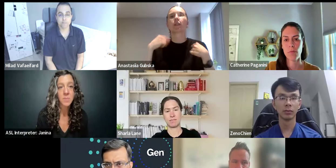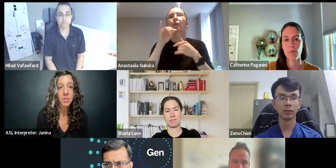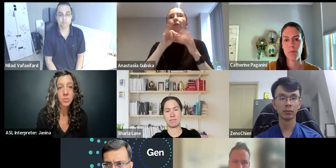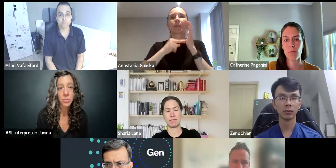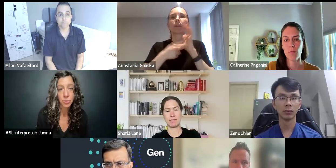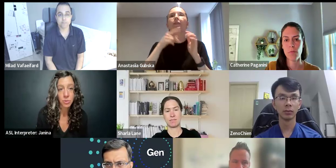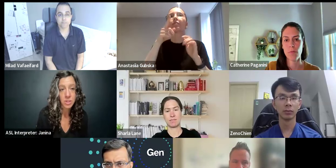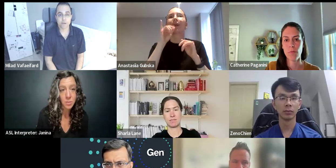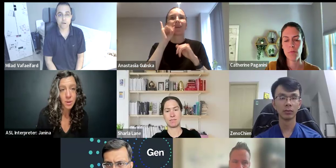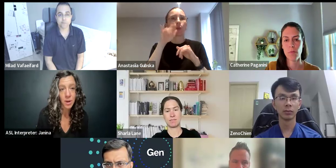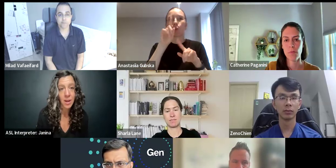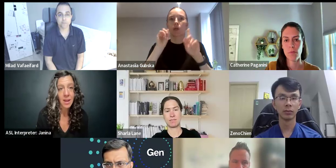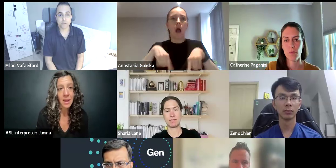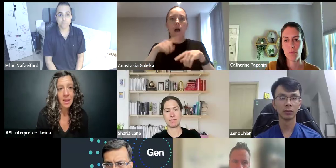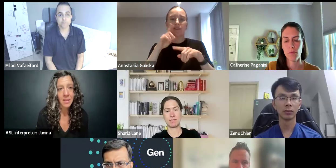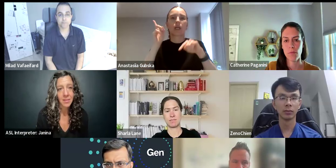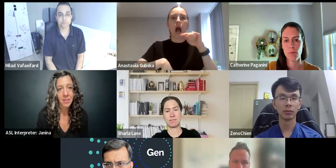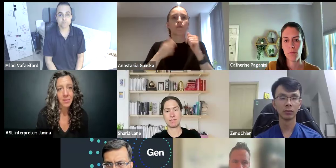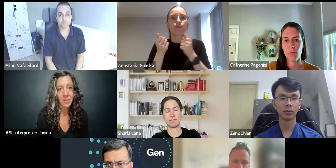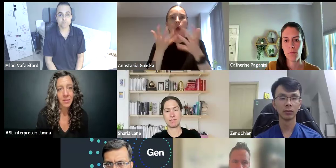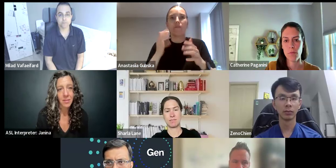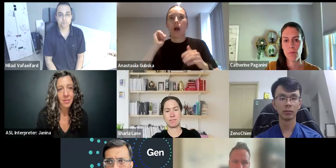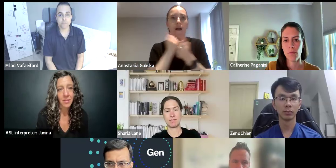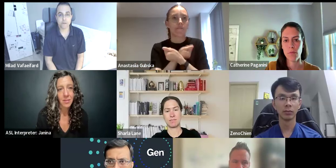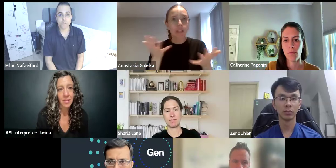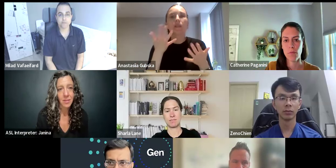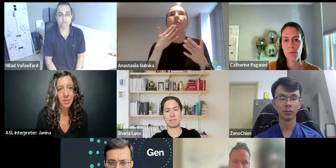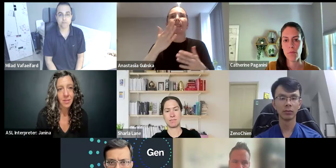and we respond to through an interpreter,